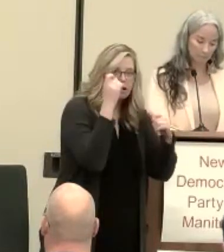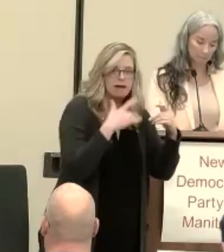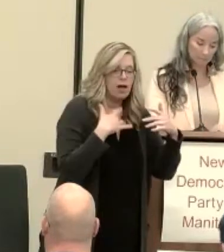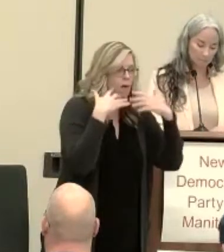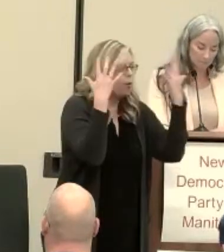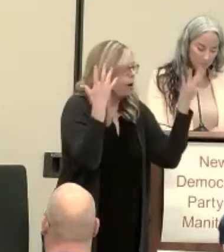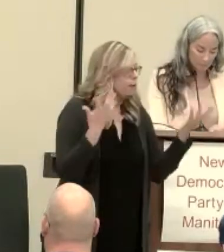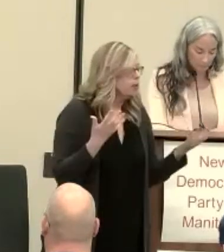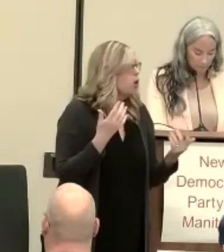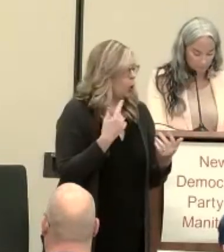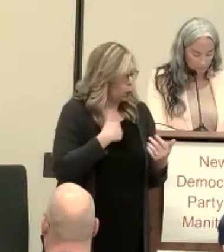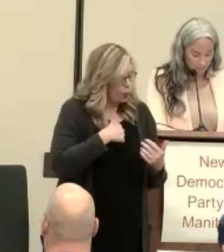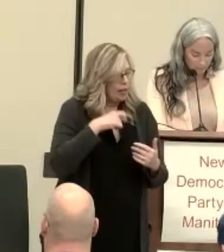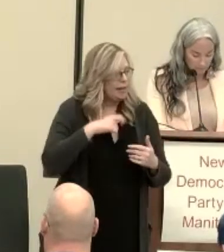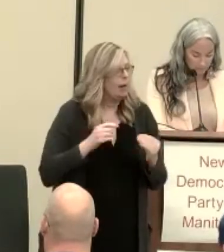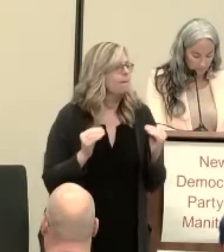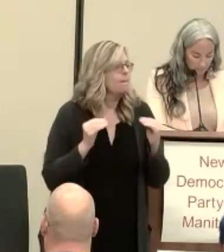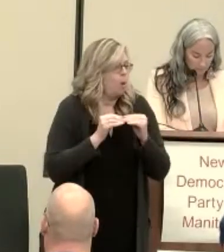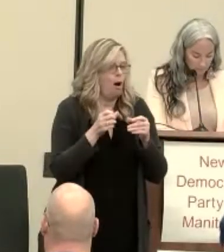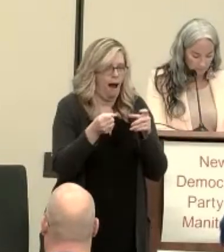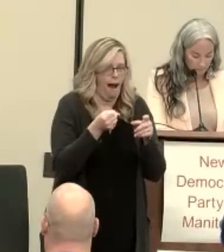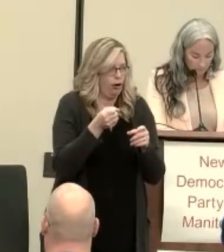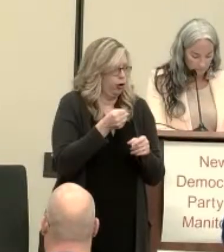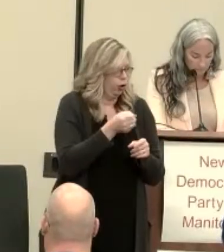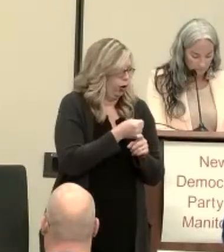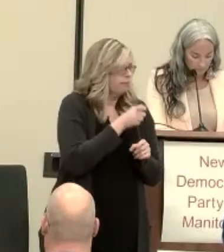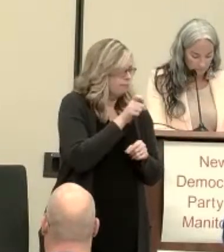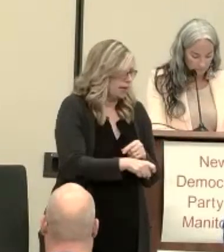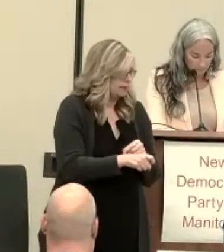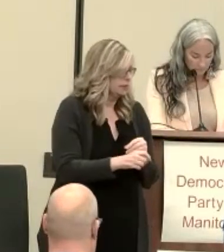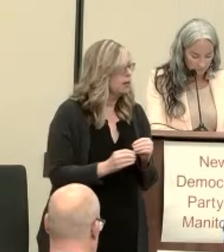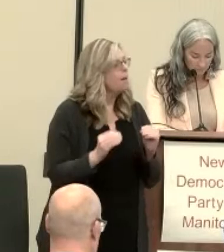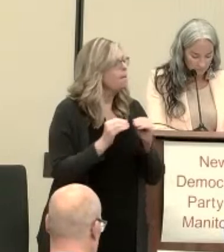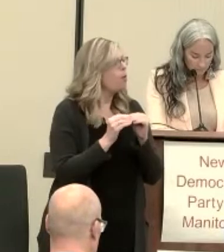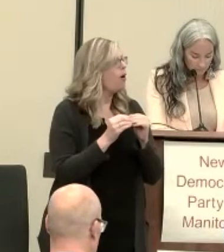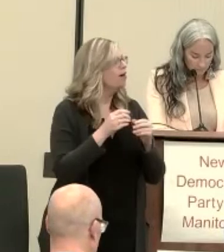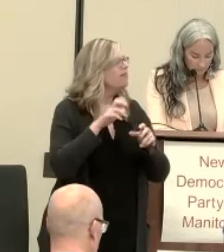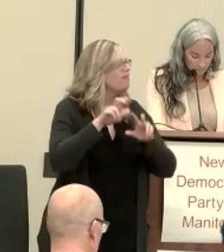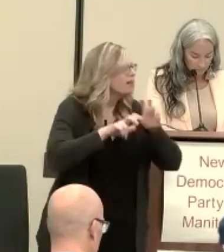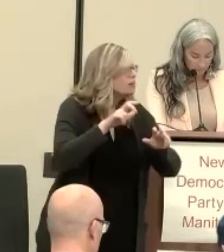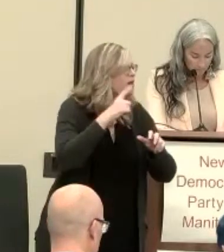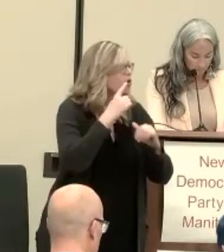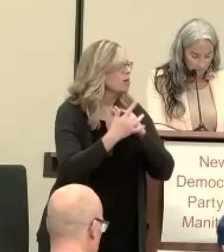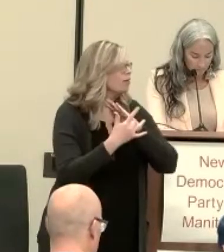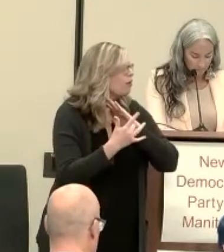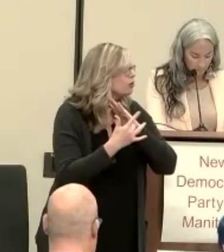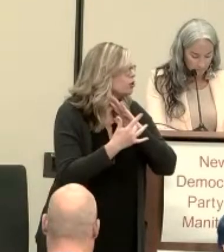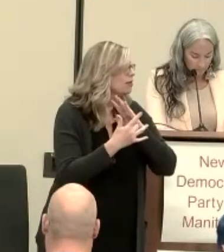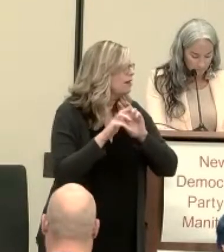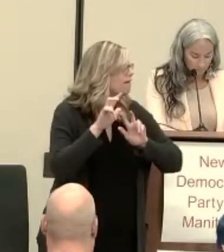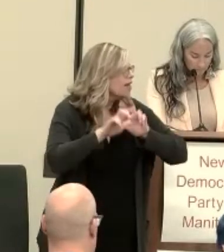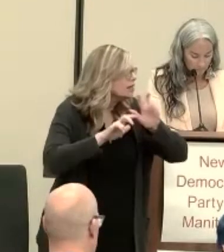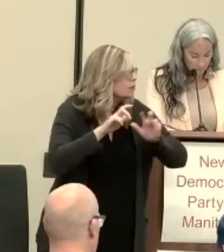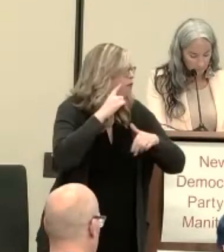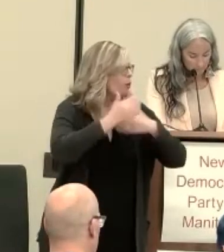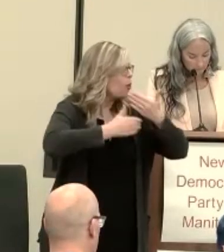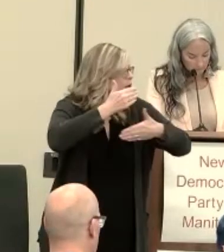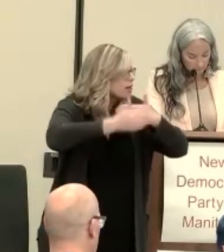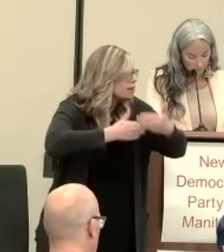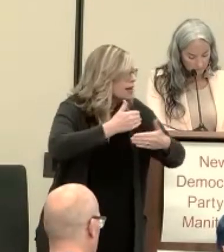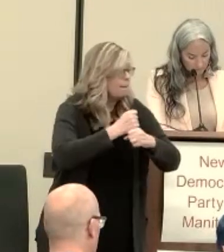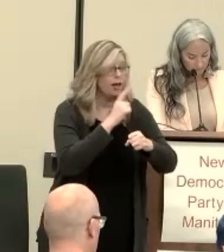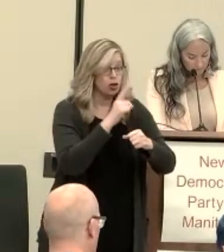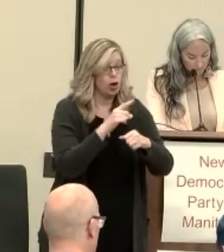Public Service to make sure that we're not just hiring, we need to invest in technology and processes to make sure that, and it's